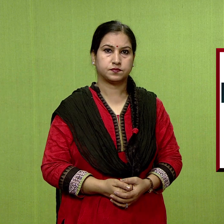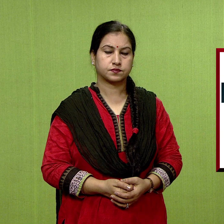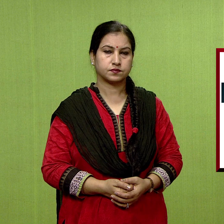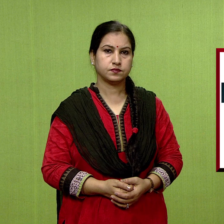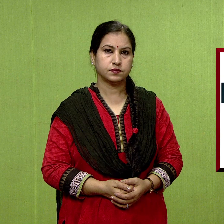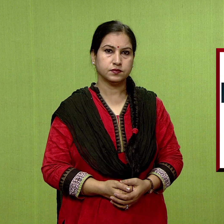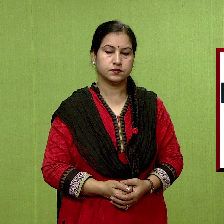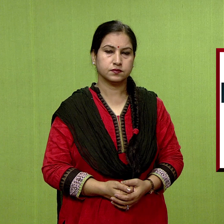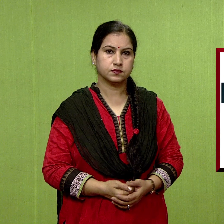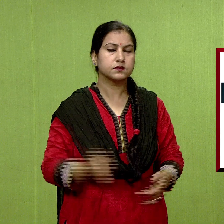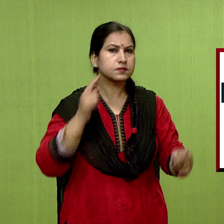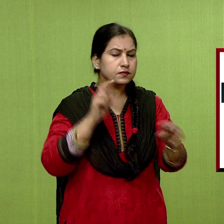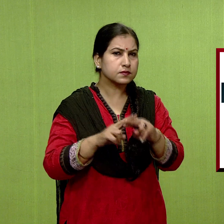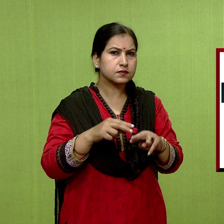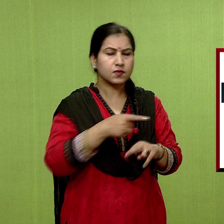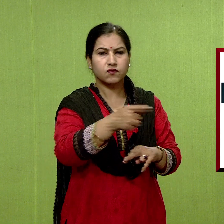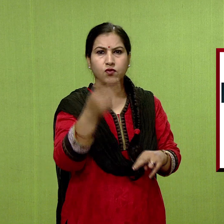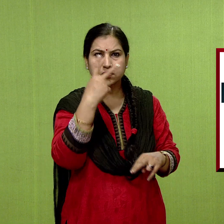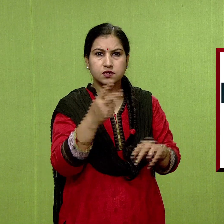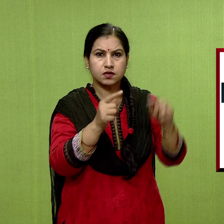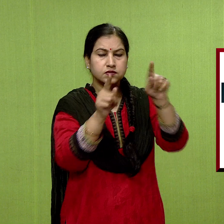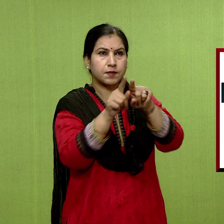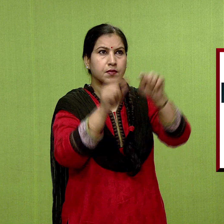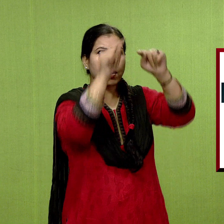If we see the longitude lines,